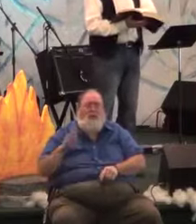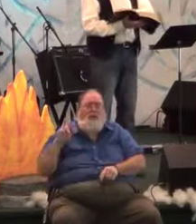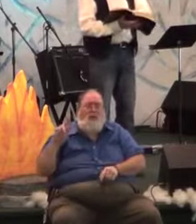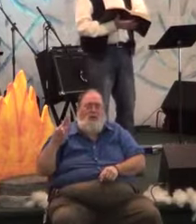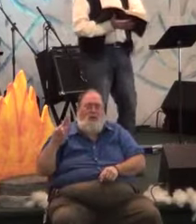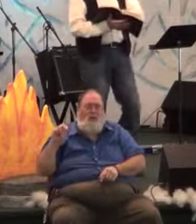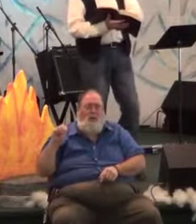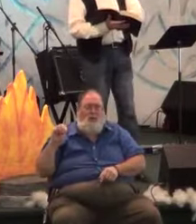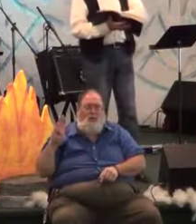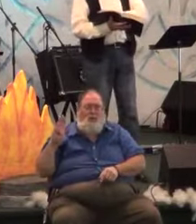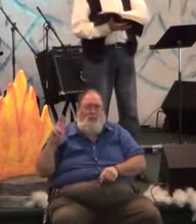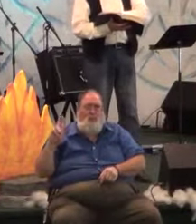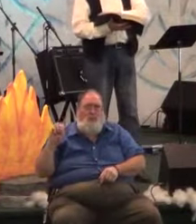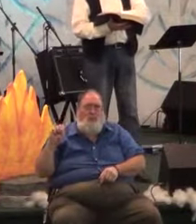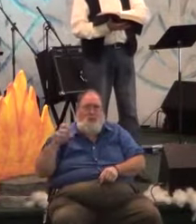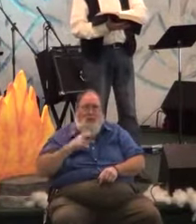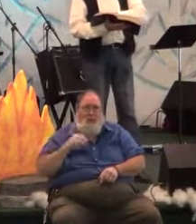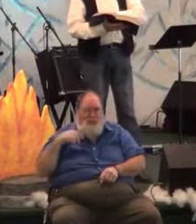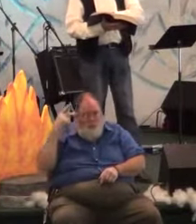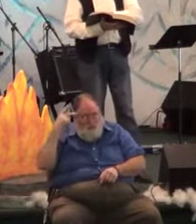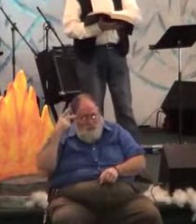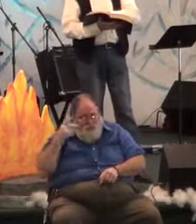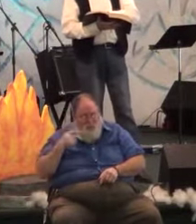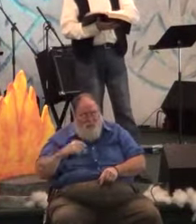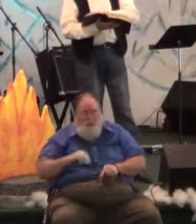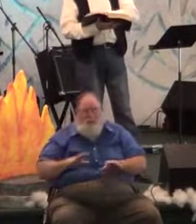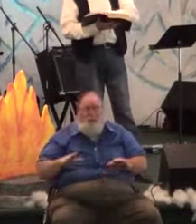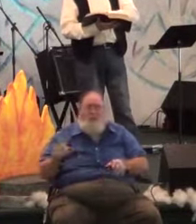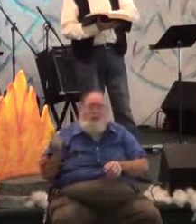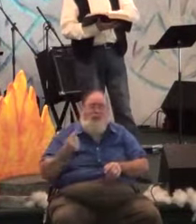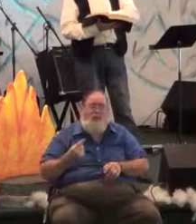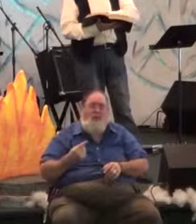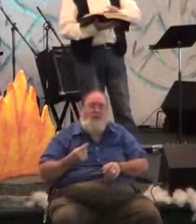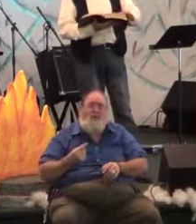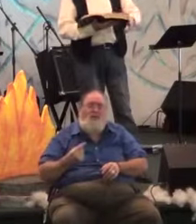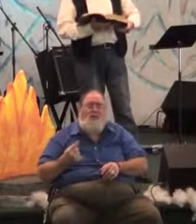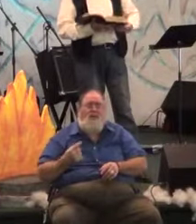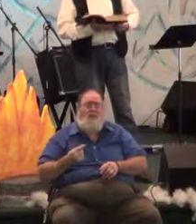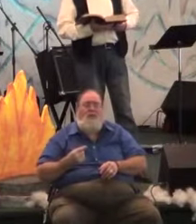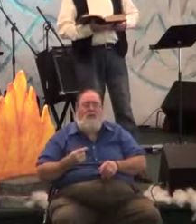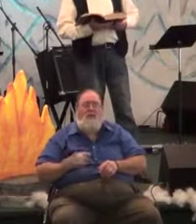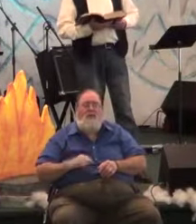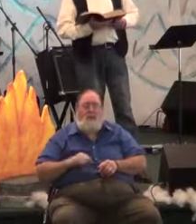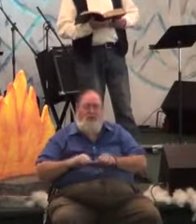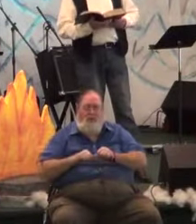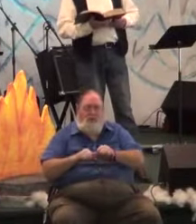they returned from Jerusalem, taking with them John, also called Mark.